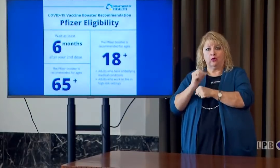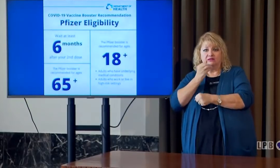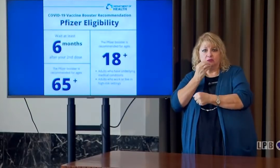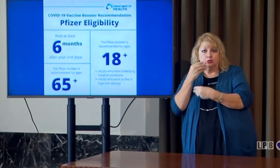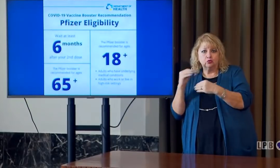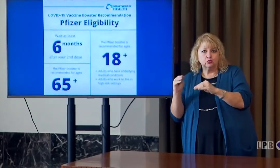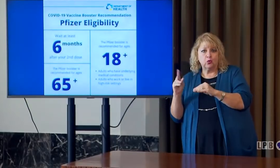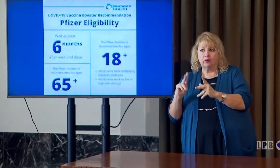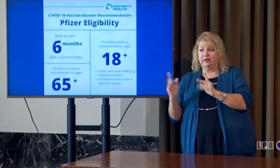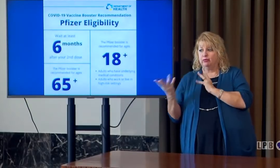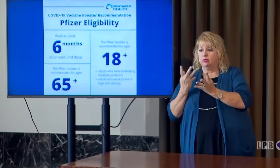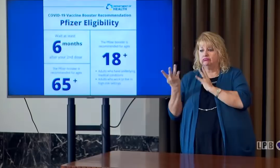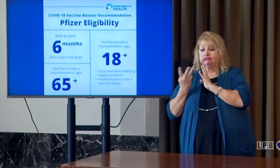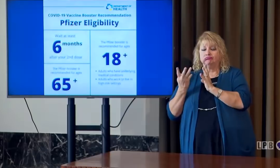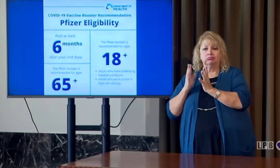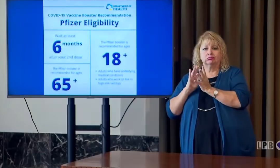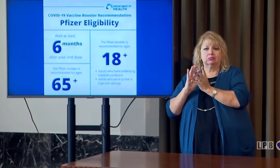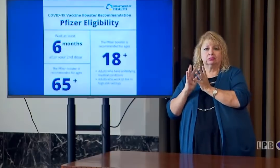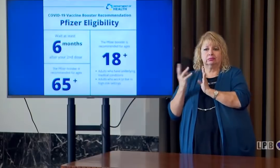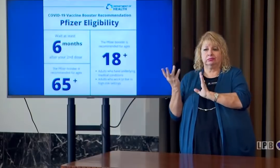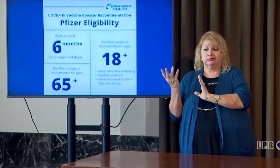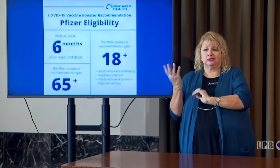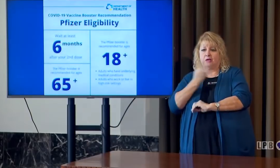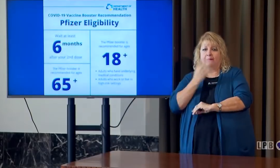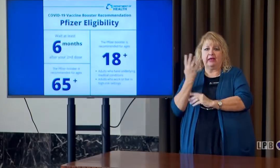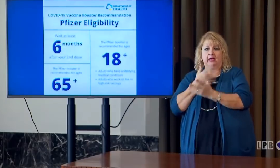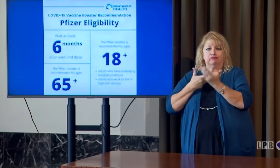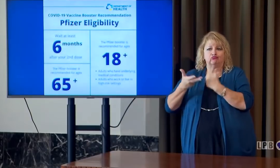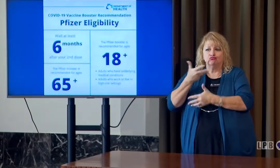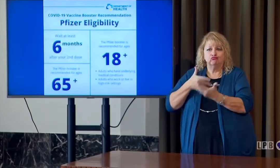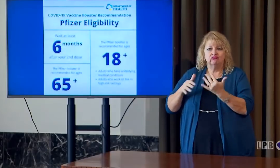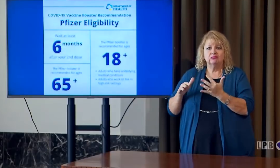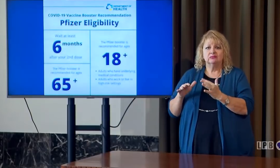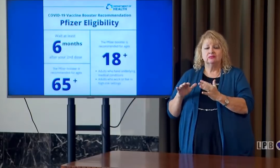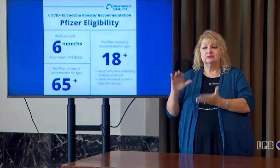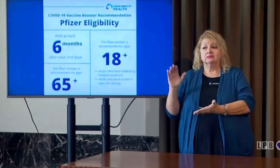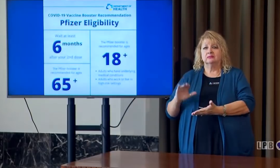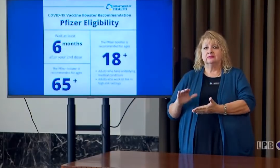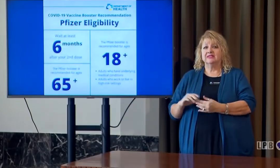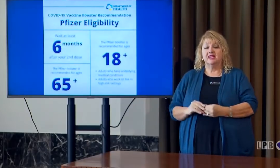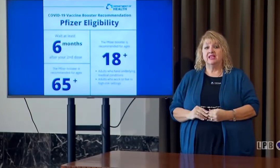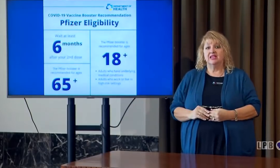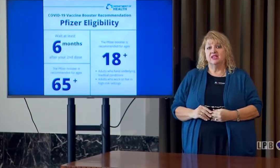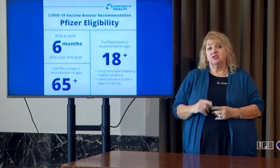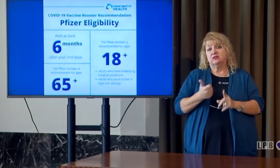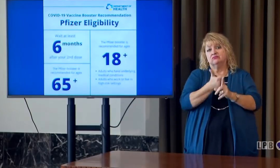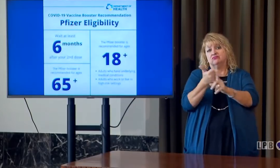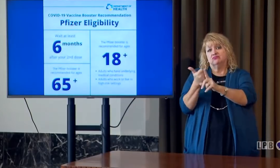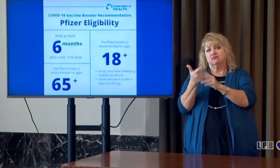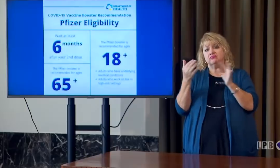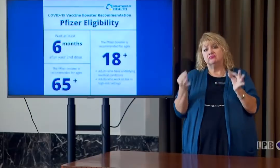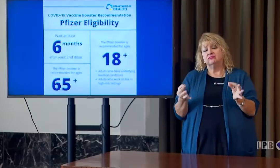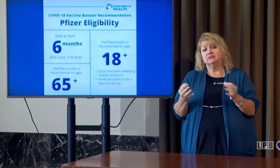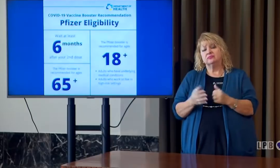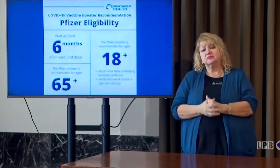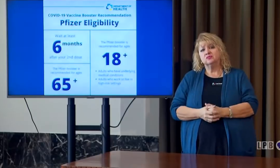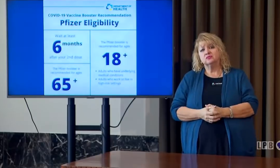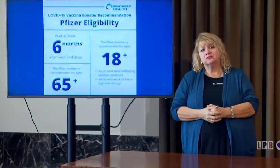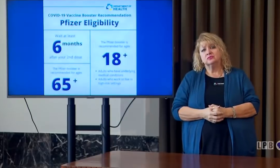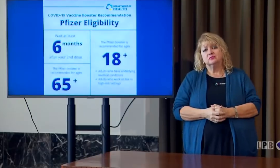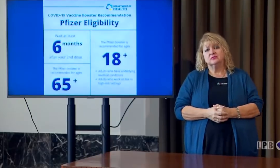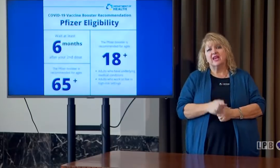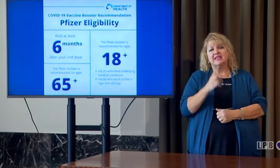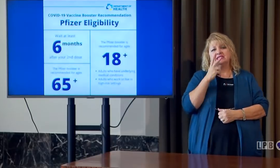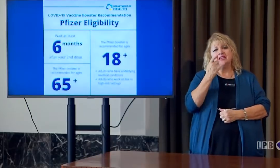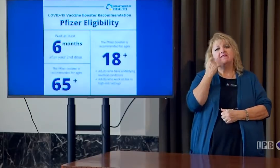the front lines. And I'll add that there is no verification requirement, so people simply have to self-attest verbally that they